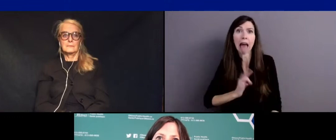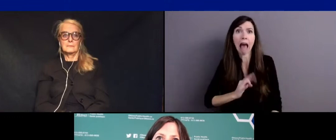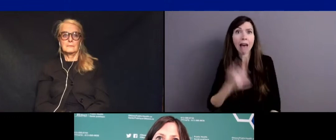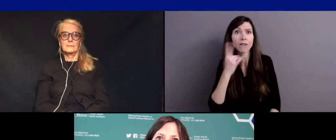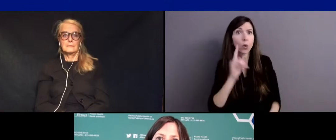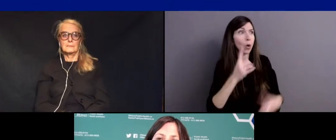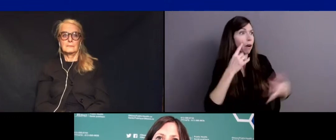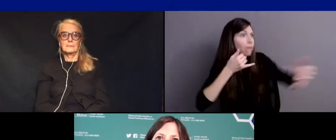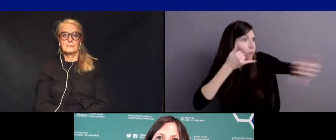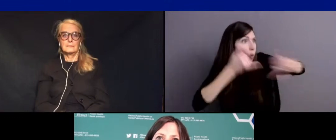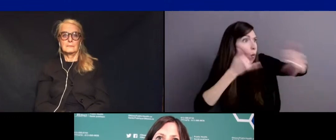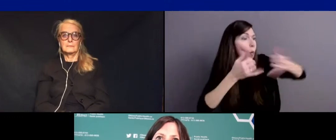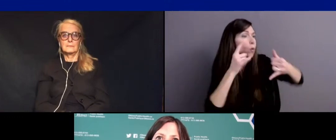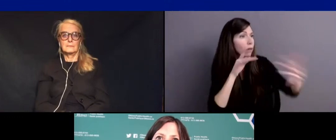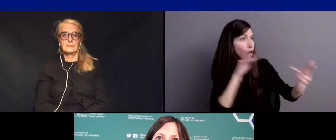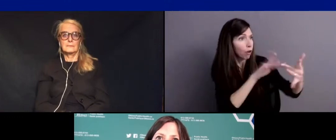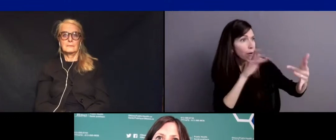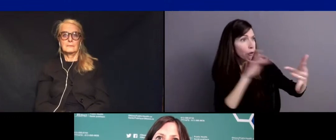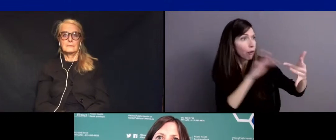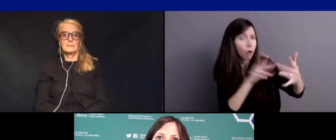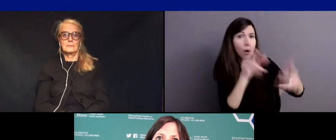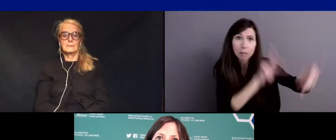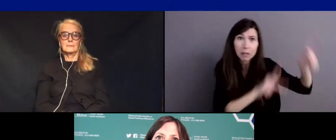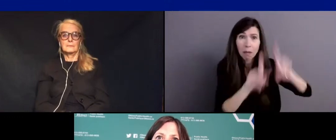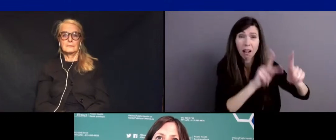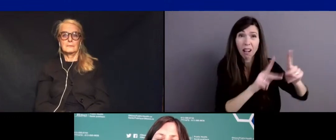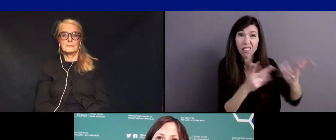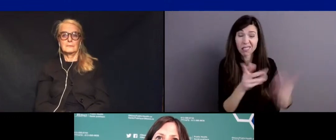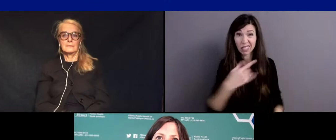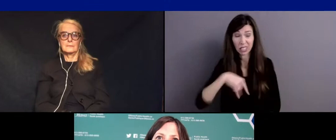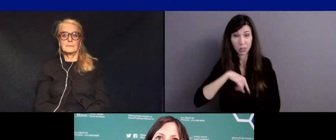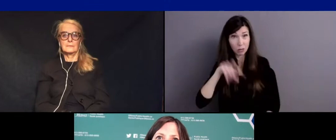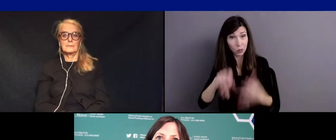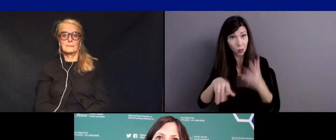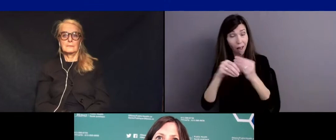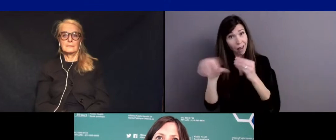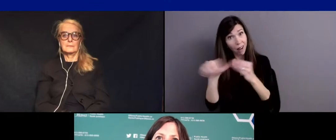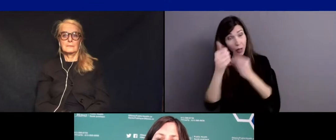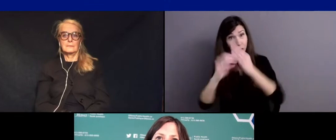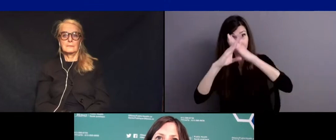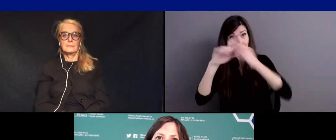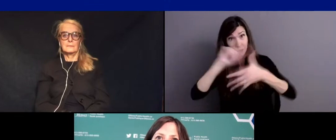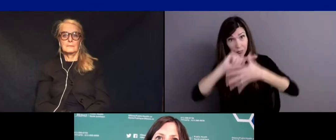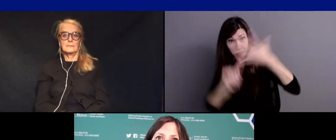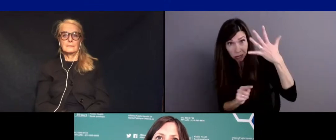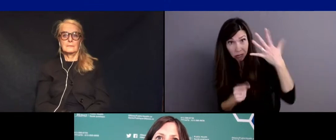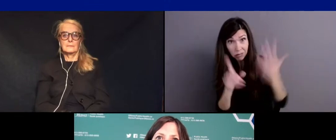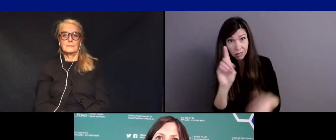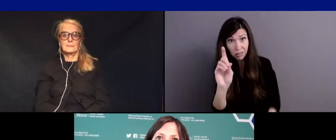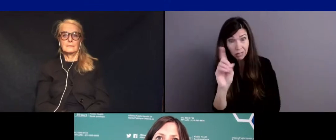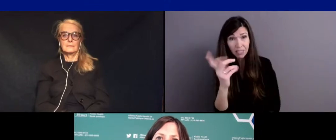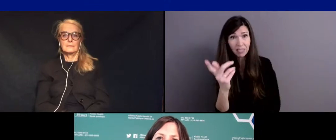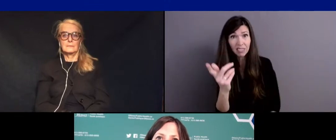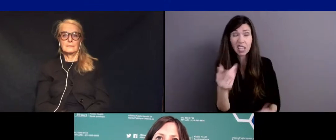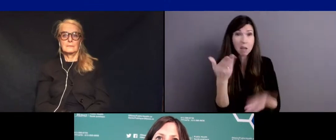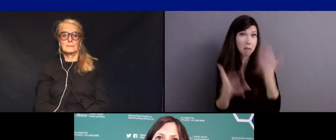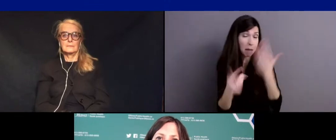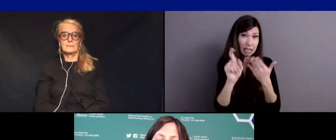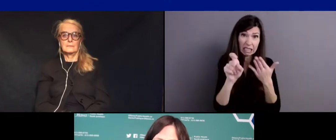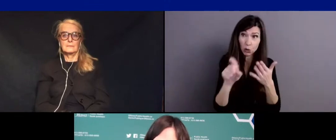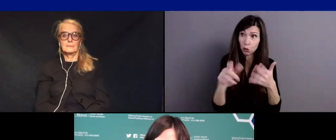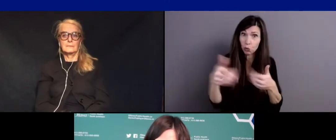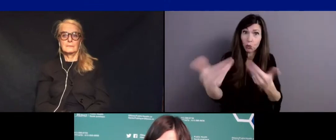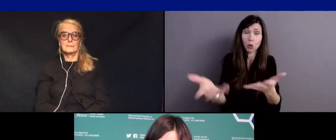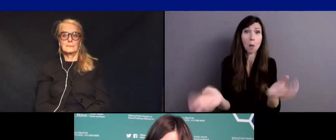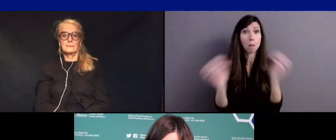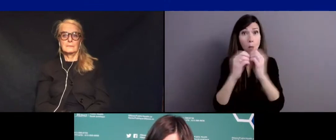Is there something else that we should be doing? I mean, or that more, I hate to say restrictions, but that should be brought